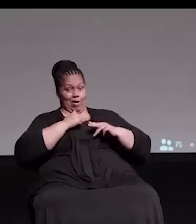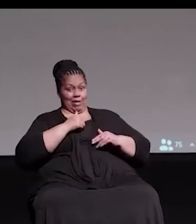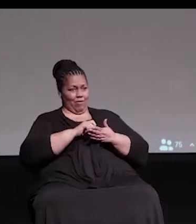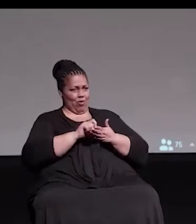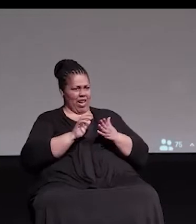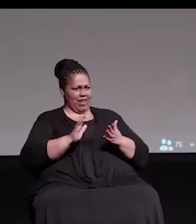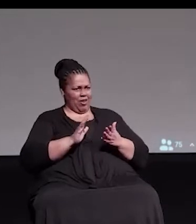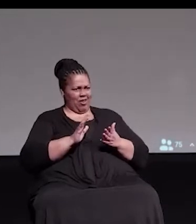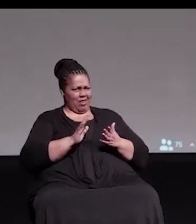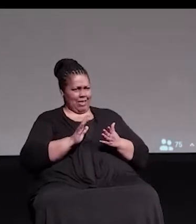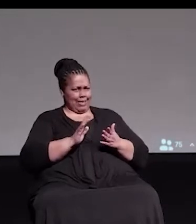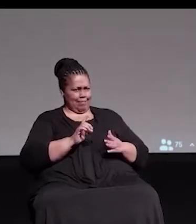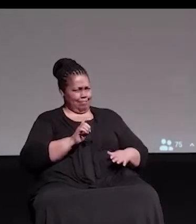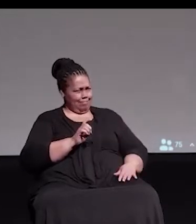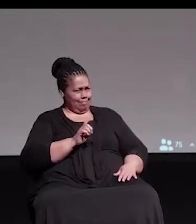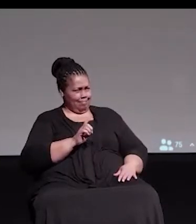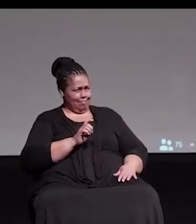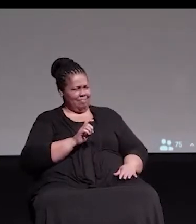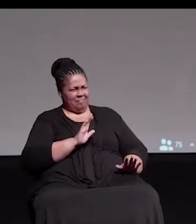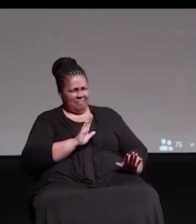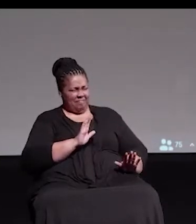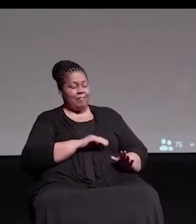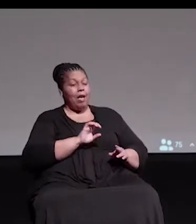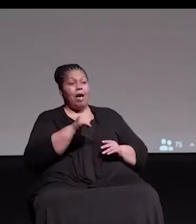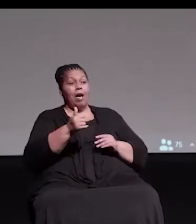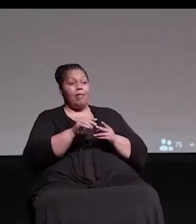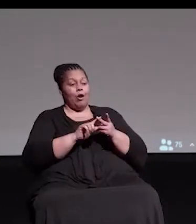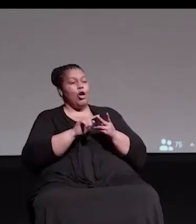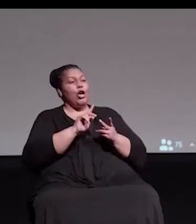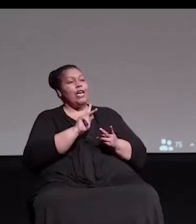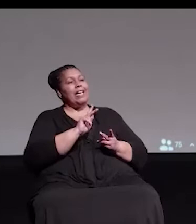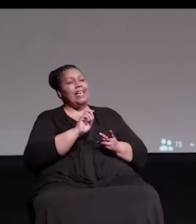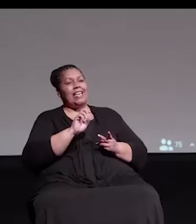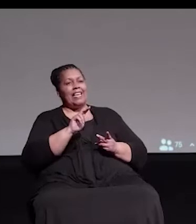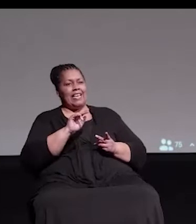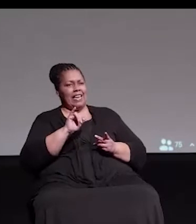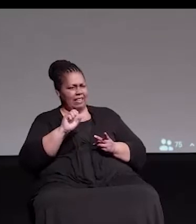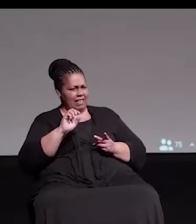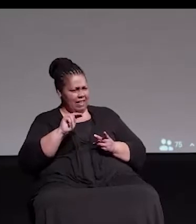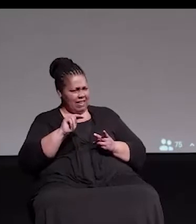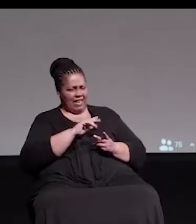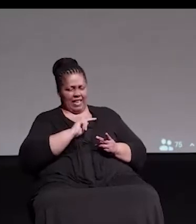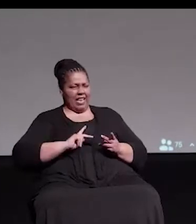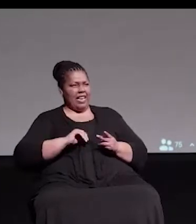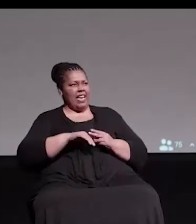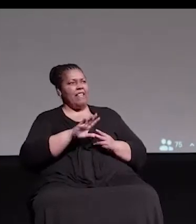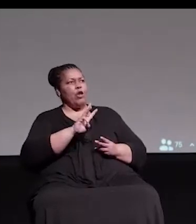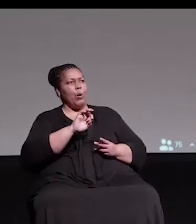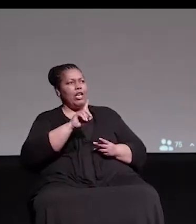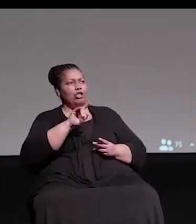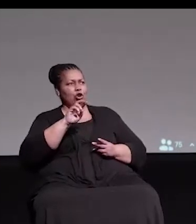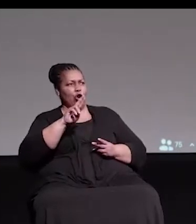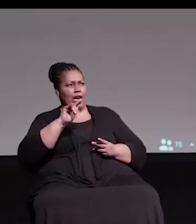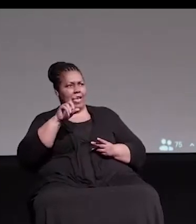sense. I worked on another film called King in the Wilderness, which like is a situation in retrospect where I